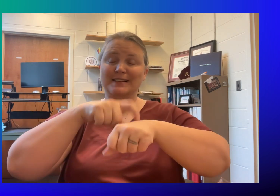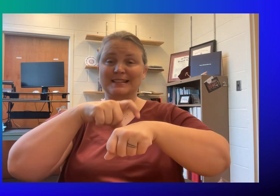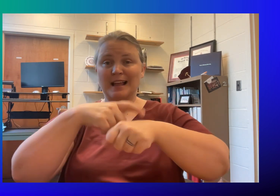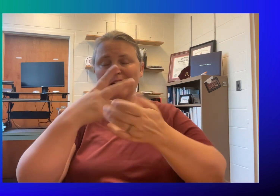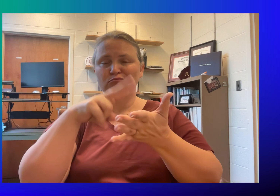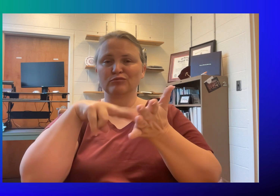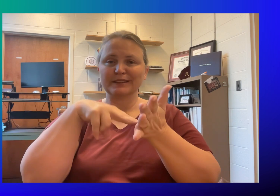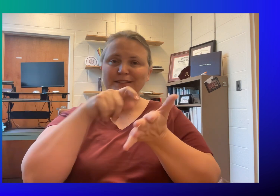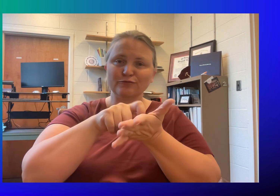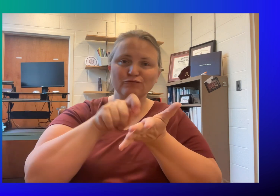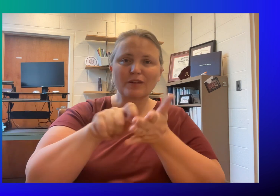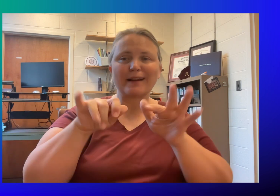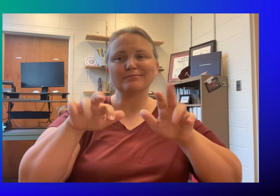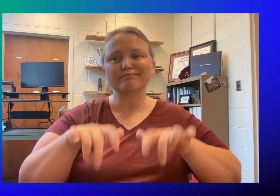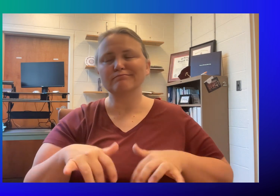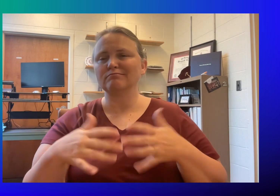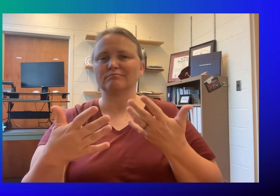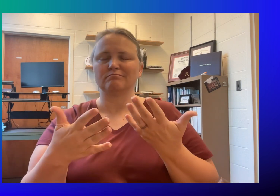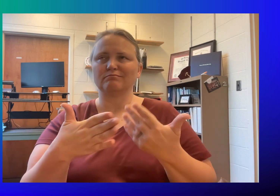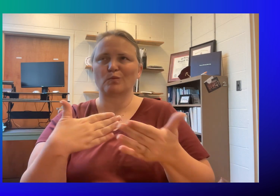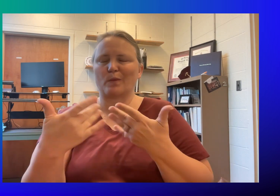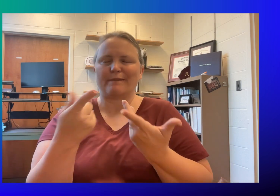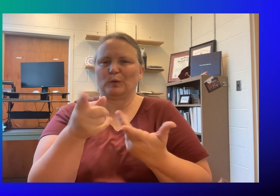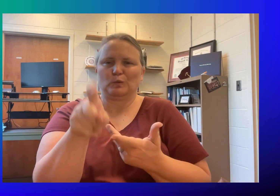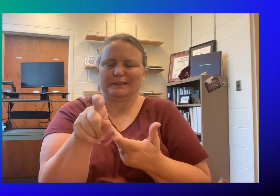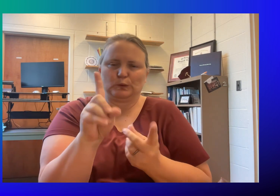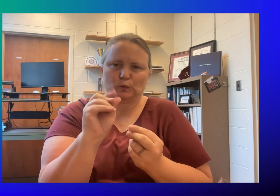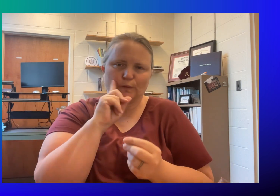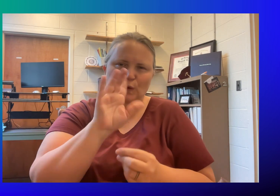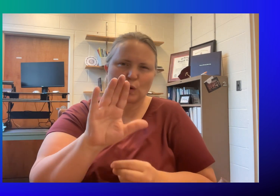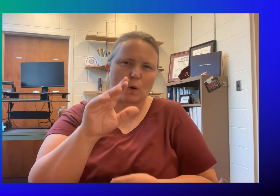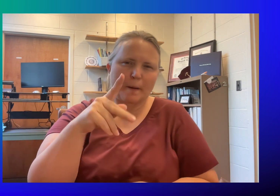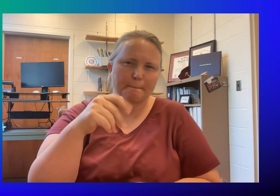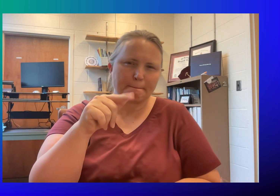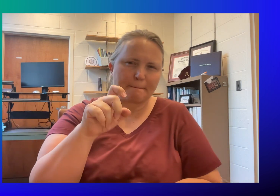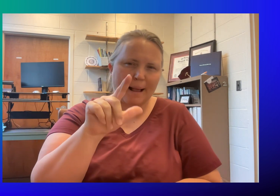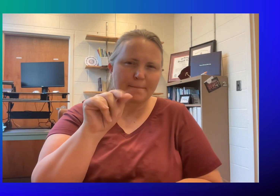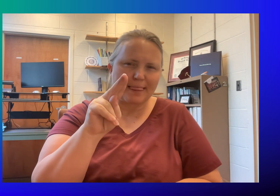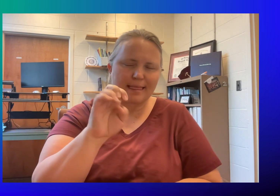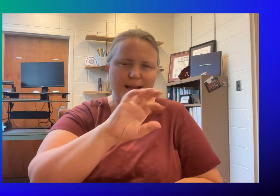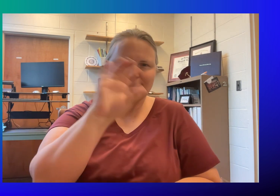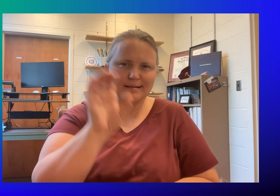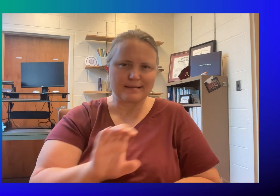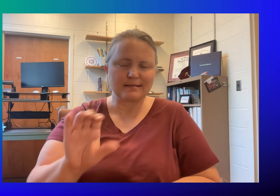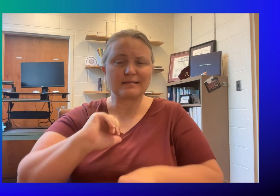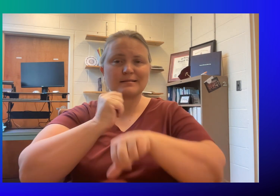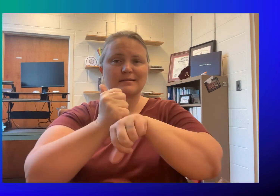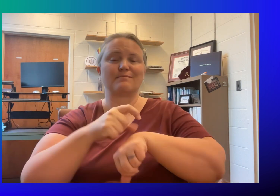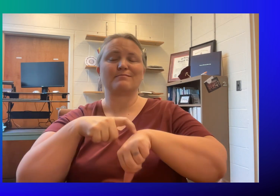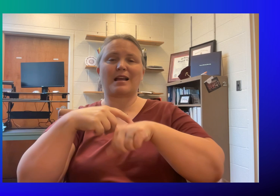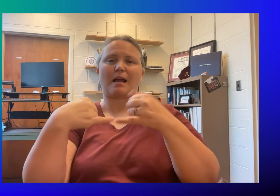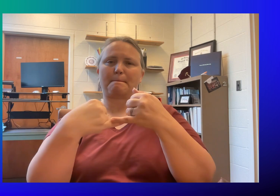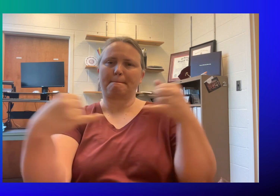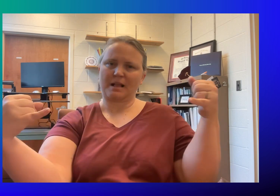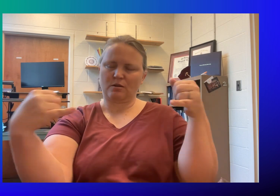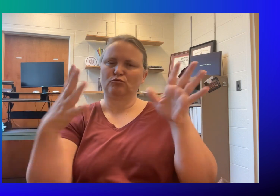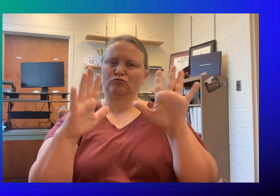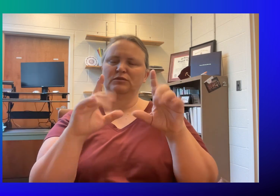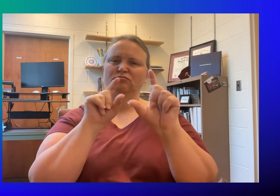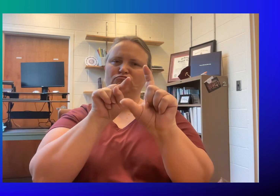to do your writing or reading, whatever tasks you need to do that are part of your writing publishing pipeline, then set boundaries around that so that that's your writing time and you don't